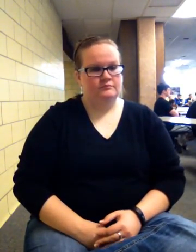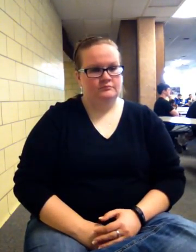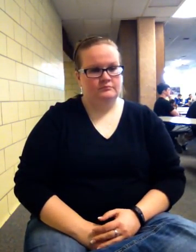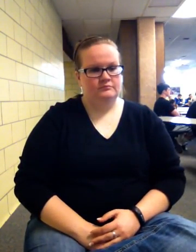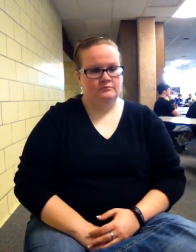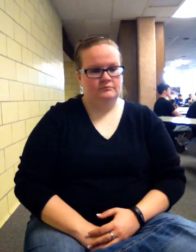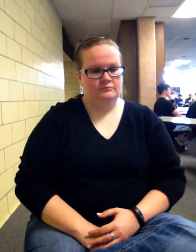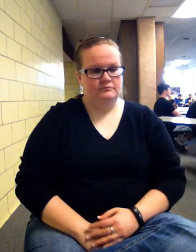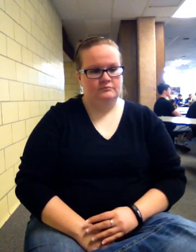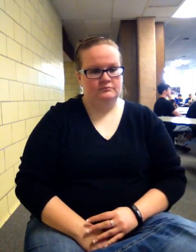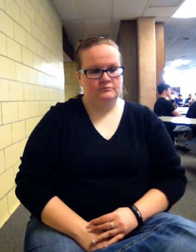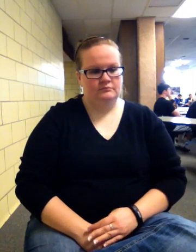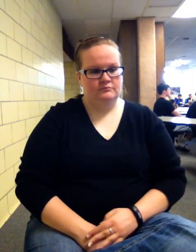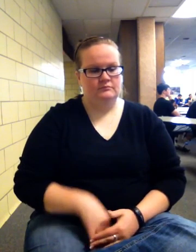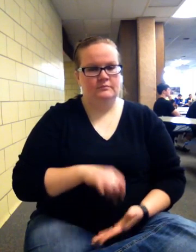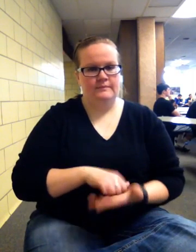Okay. So that was step one.